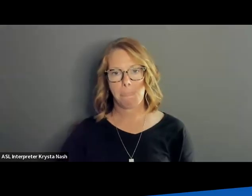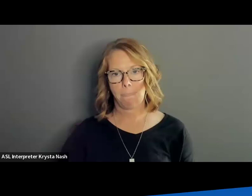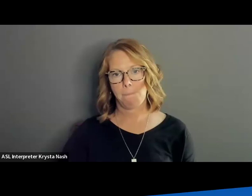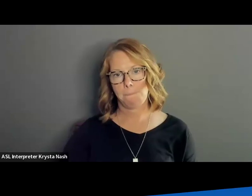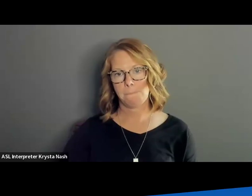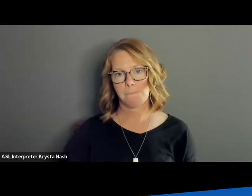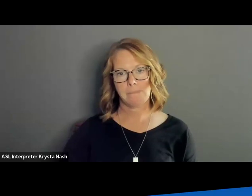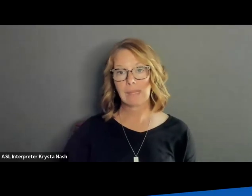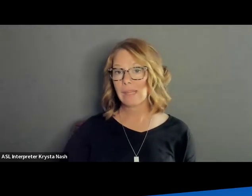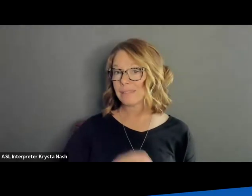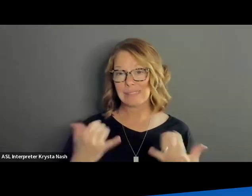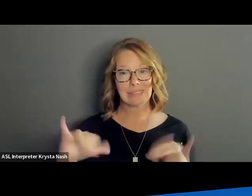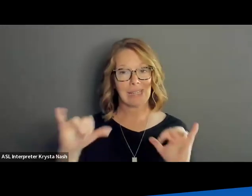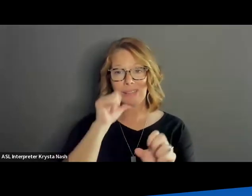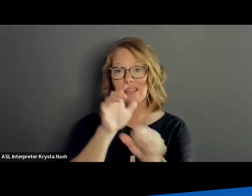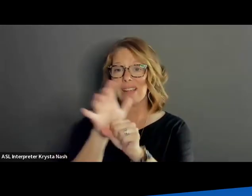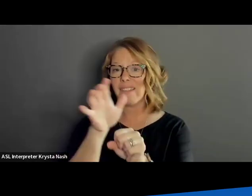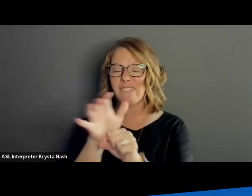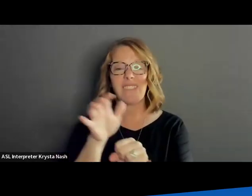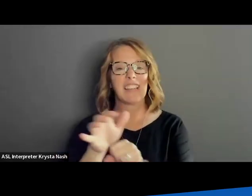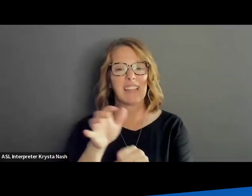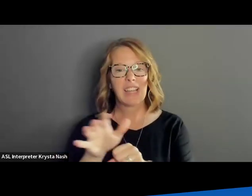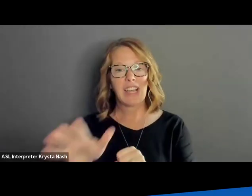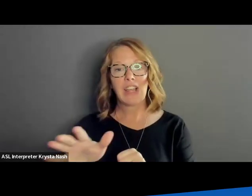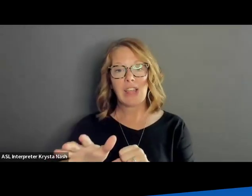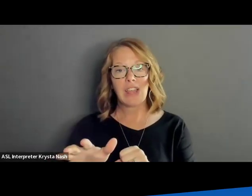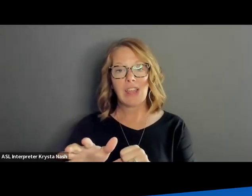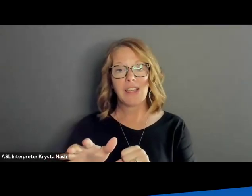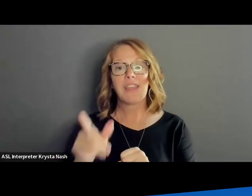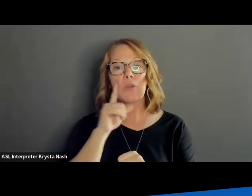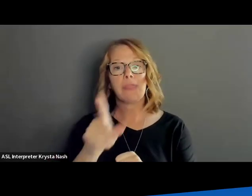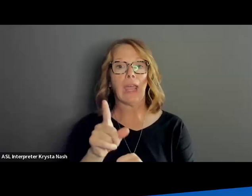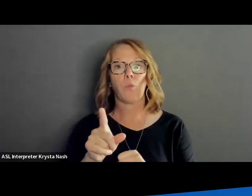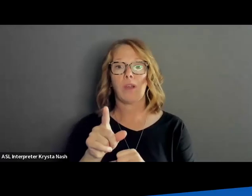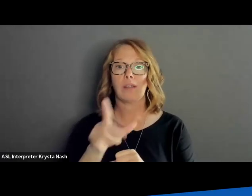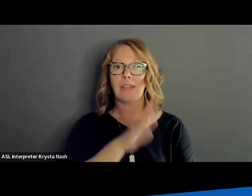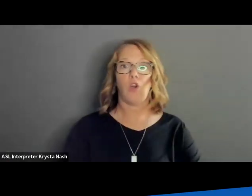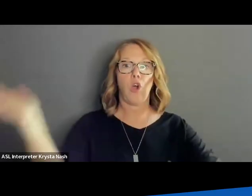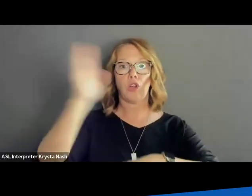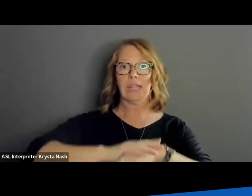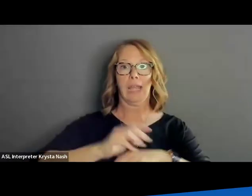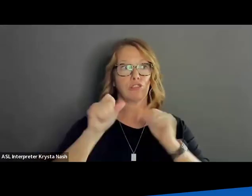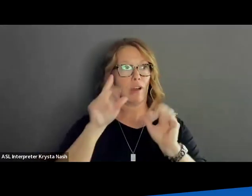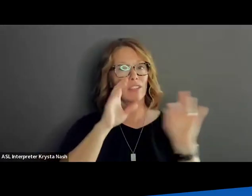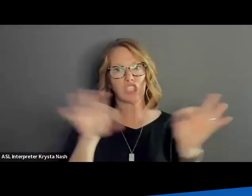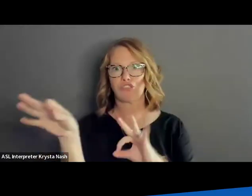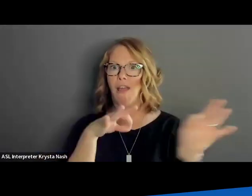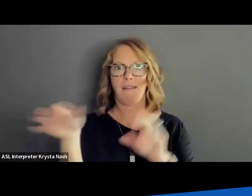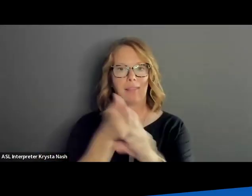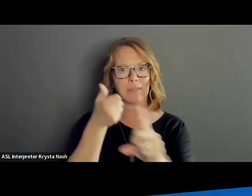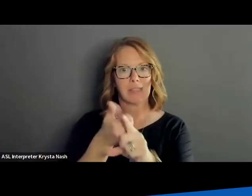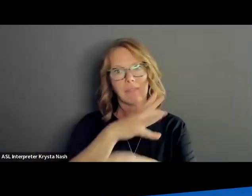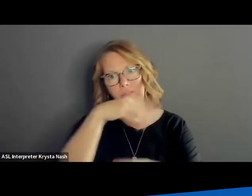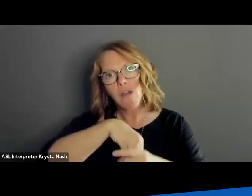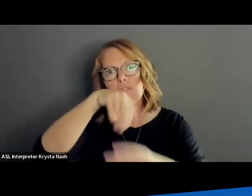but it still wasn't enough. And they would fill their day with distraction, trying to get involved in something, trying to think